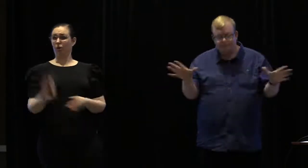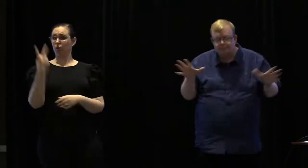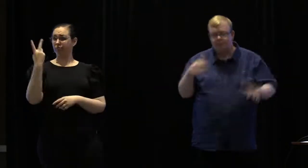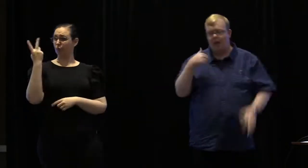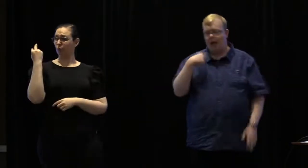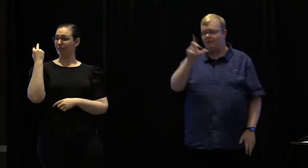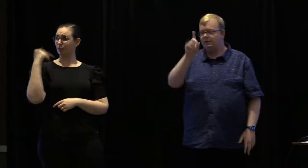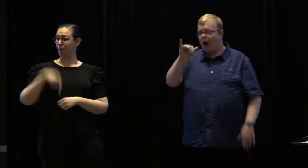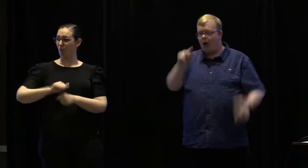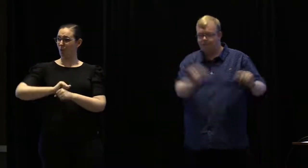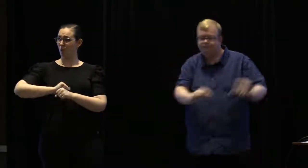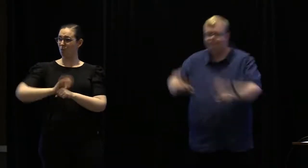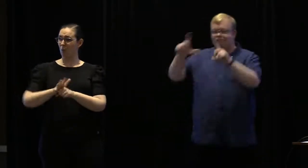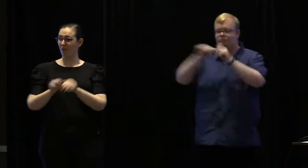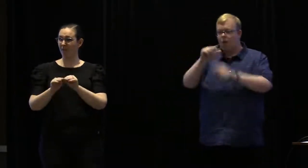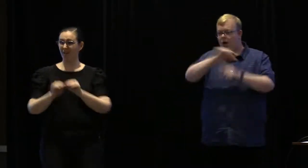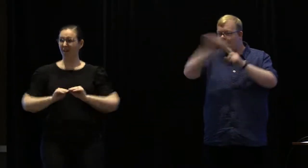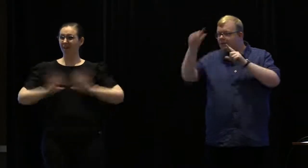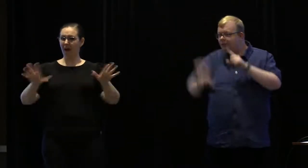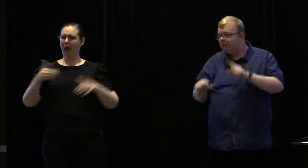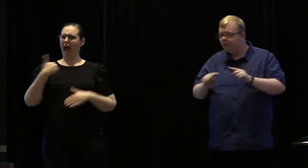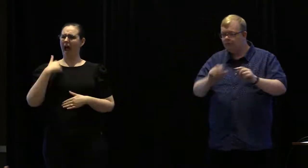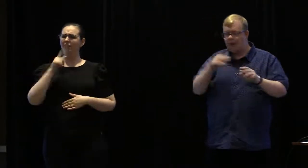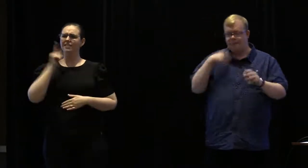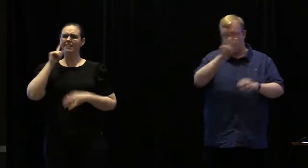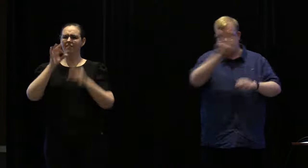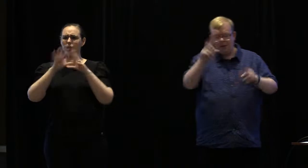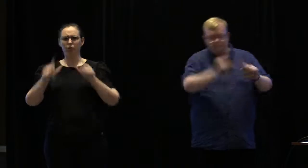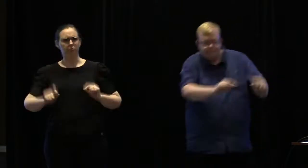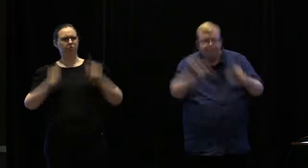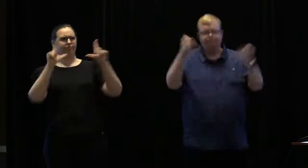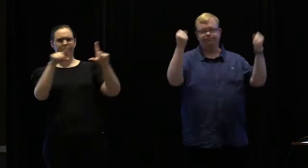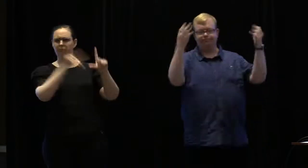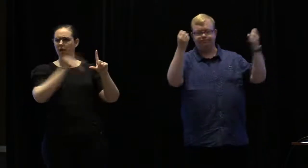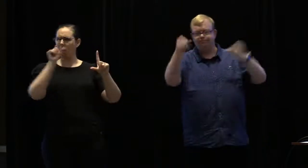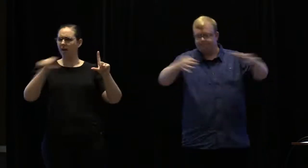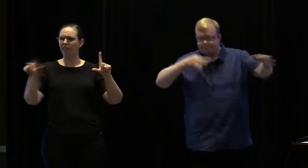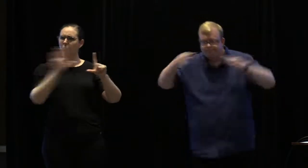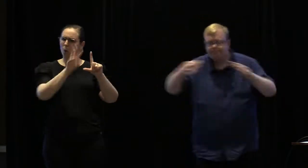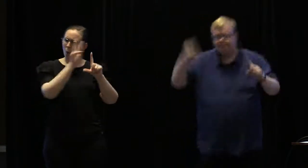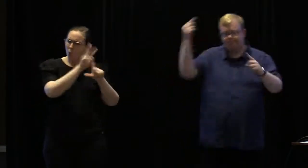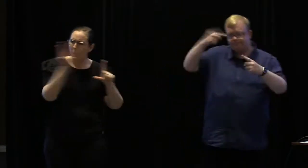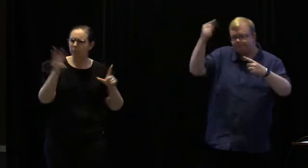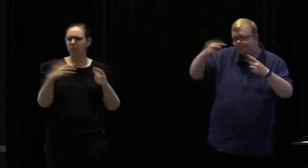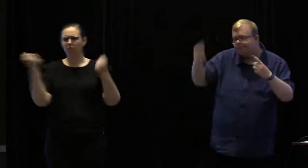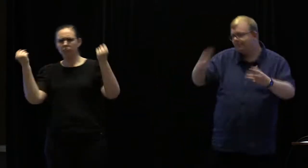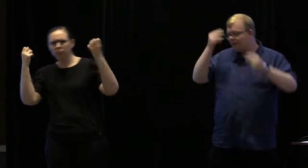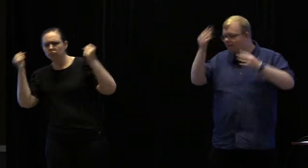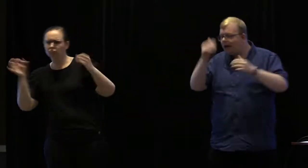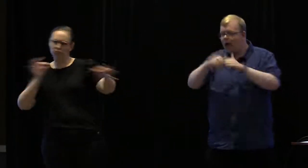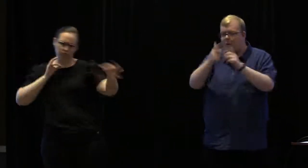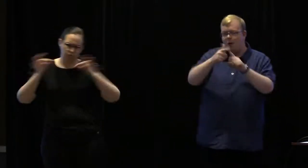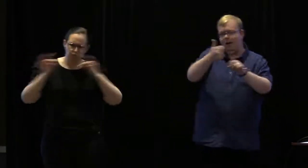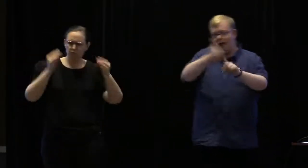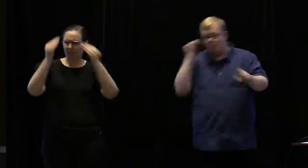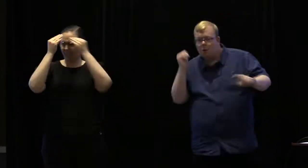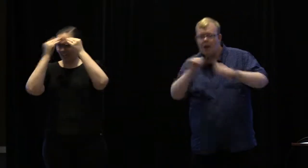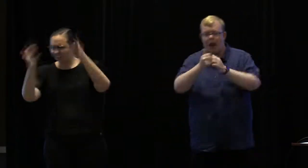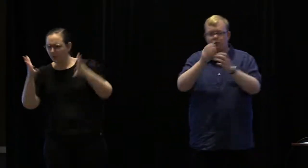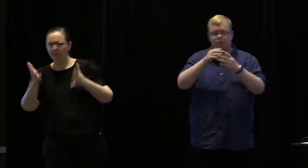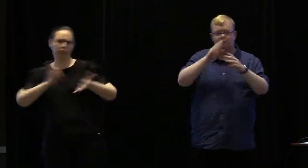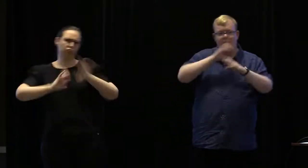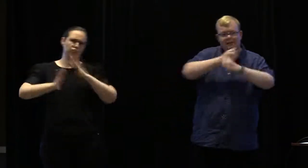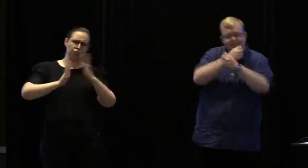In contrast, in 2019, 2020, when COVID hit, there was